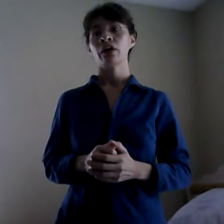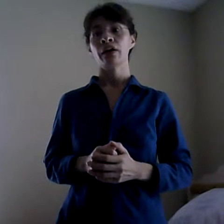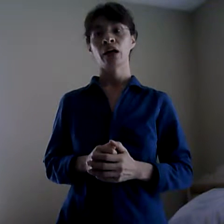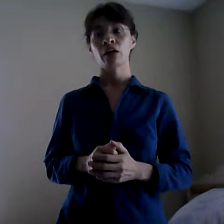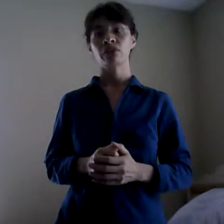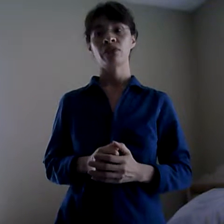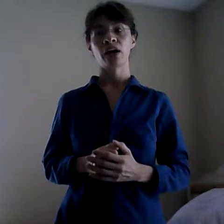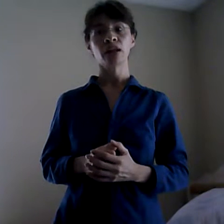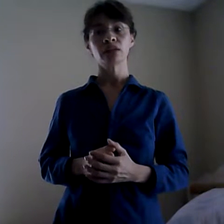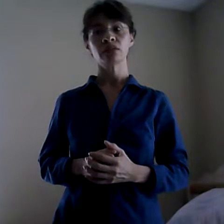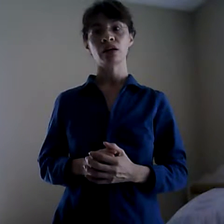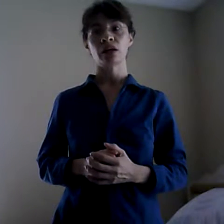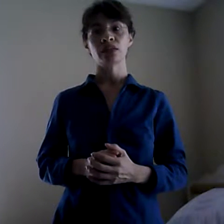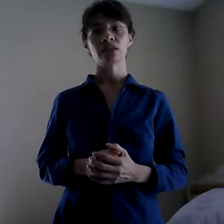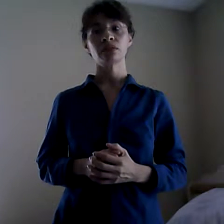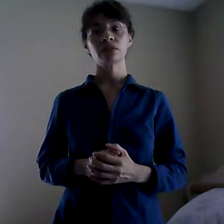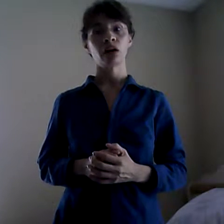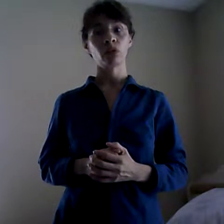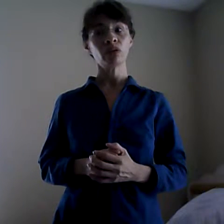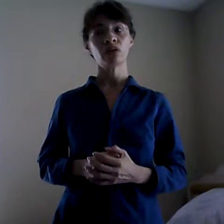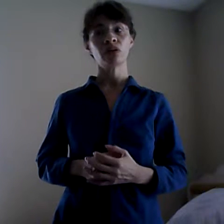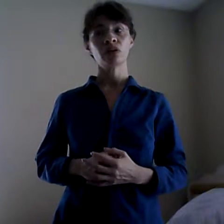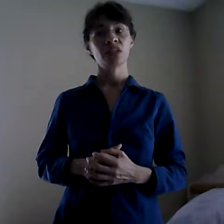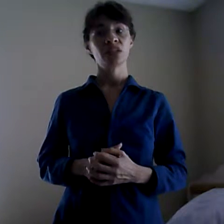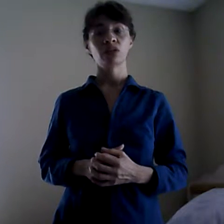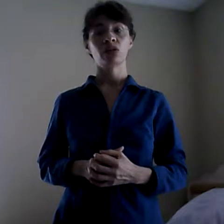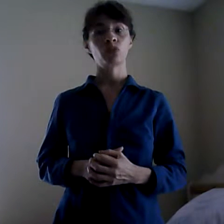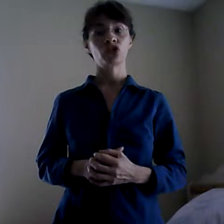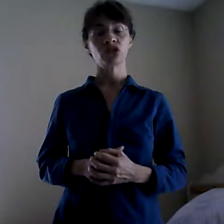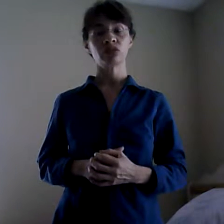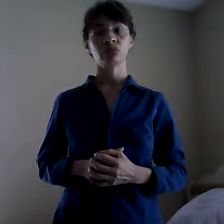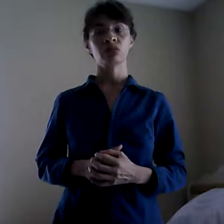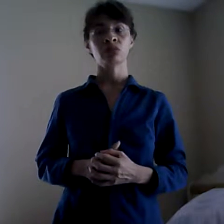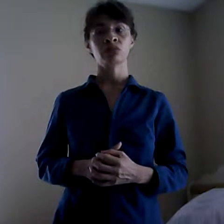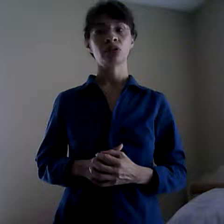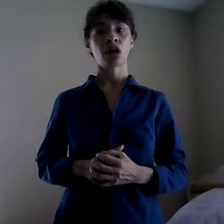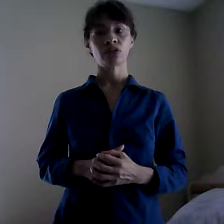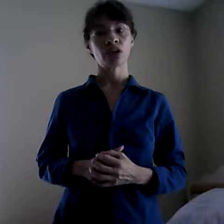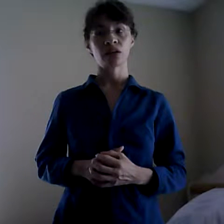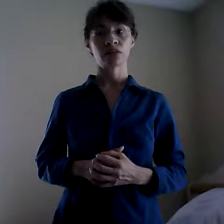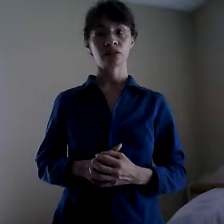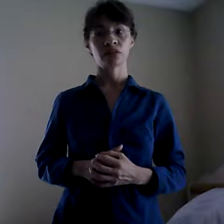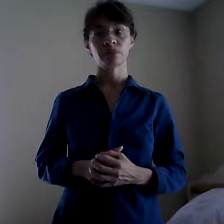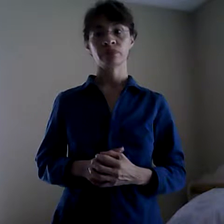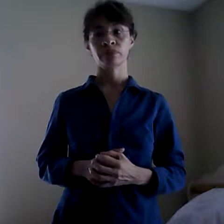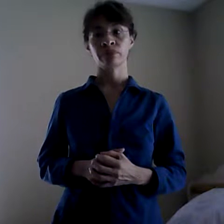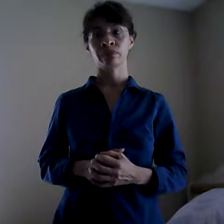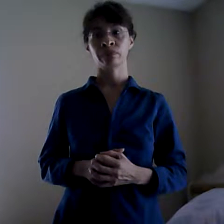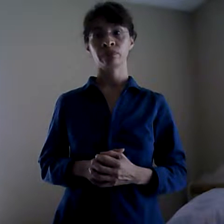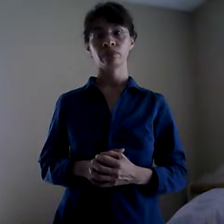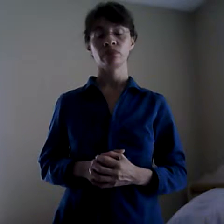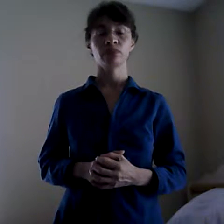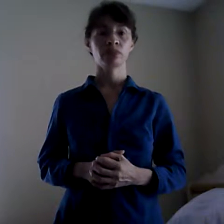I have a valid license, however, it's not a commercial driver's license.